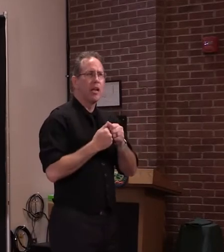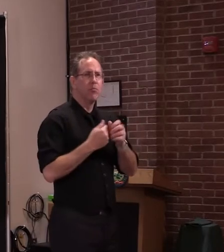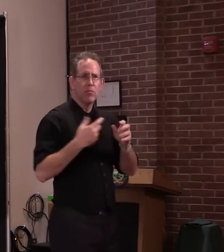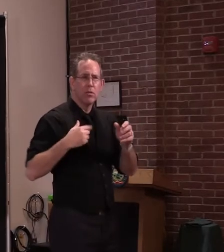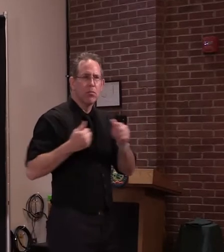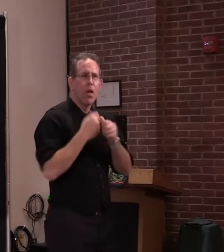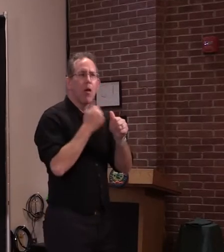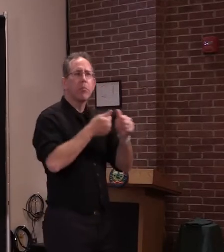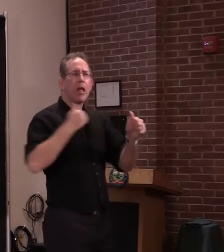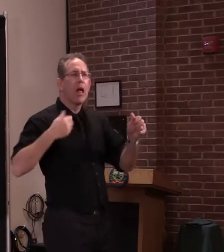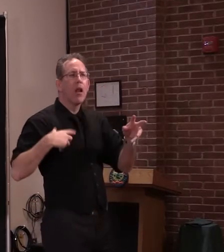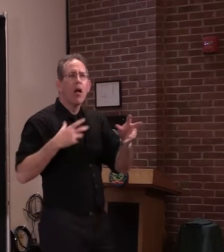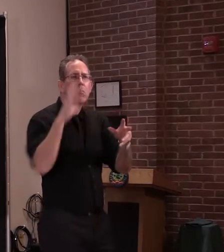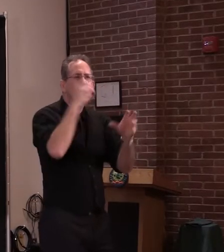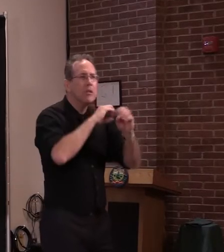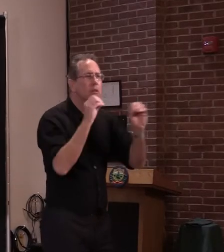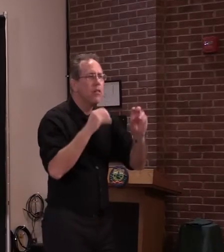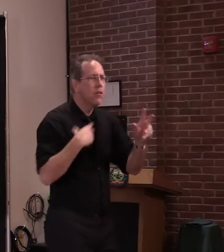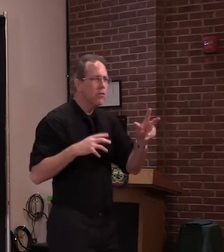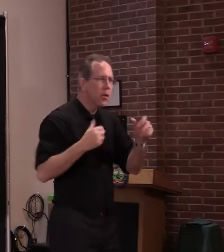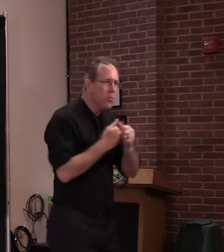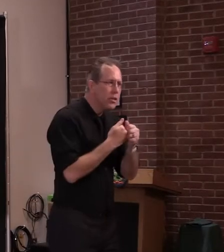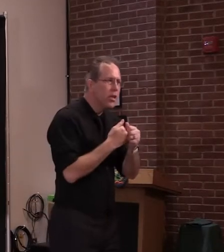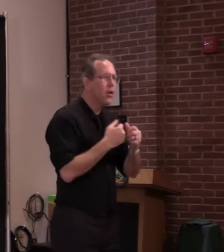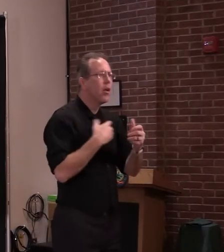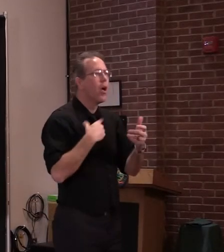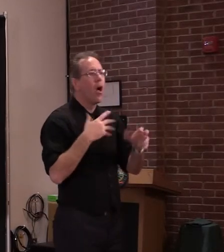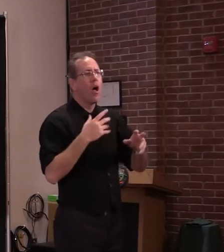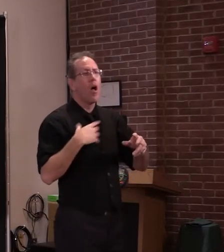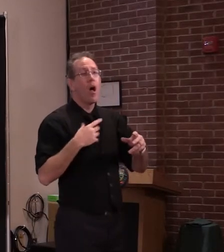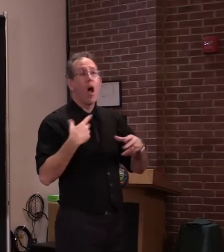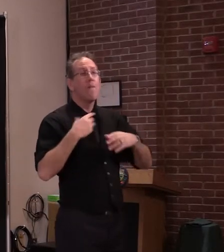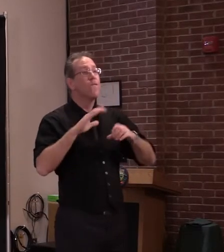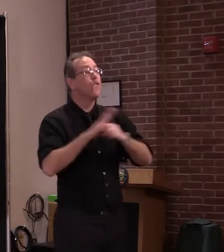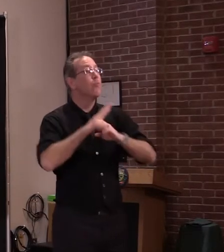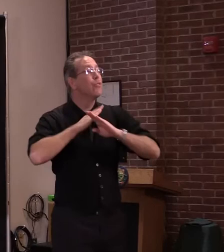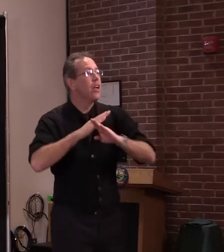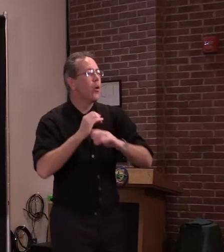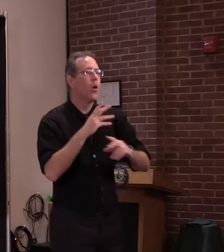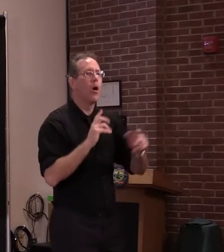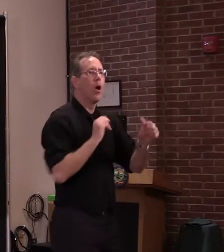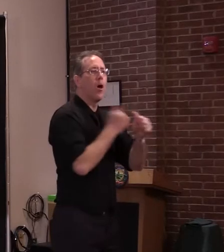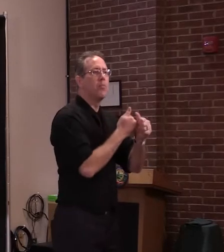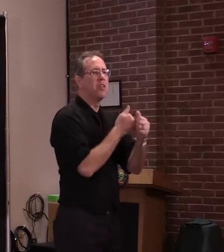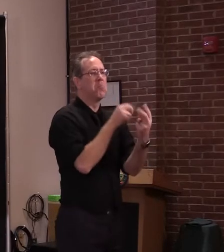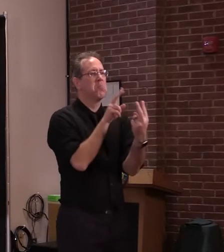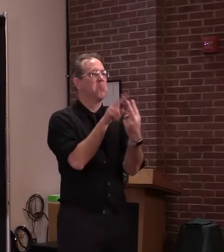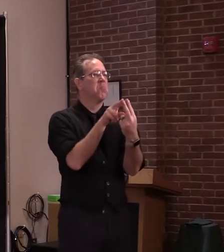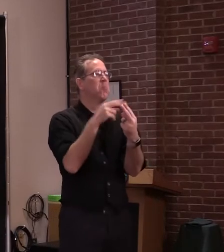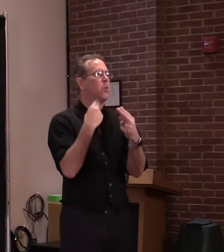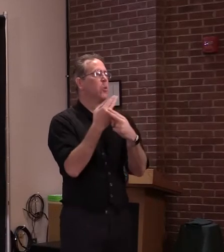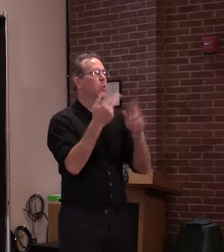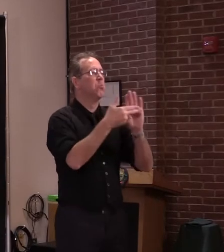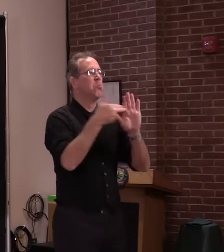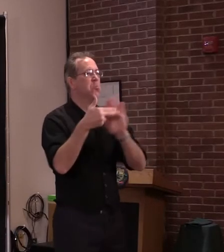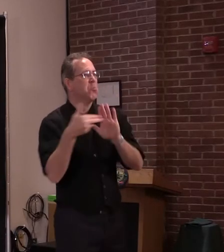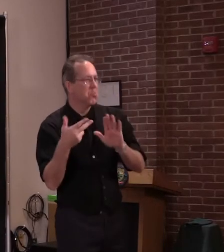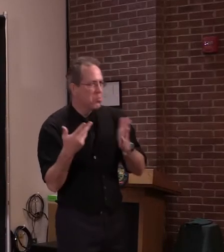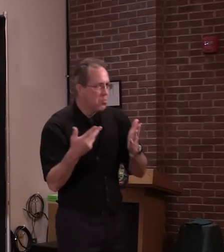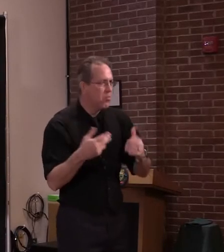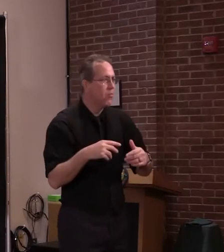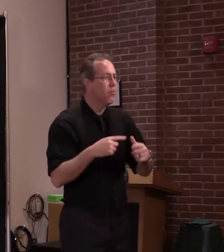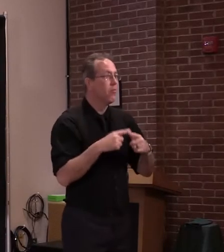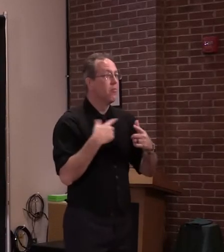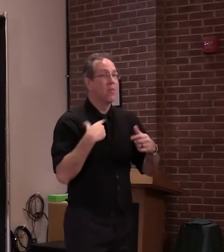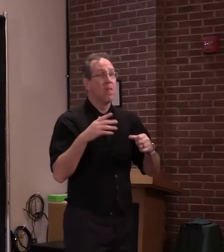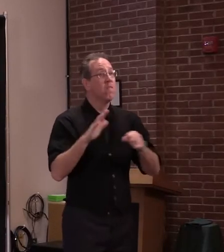fully protected and up to date. And clearly in Omicron, if you want to be fully protected and up to date, and the time